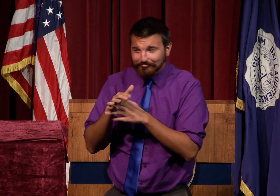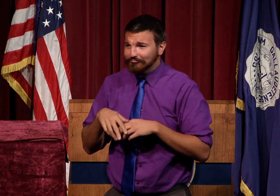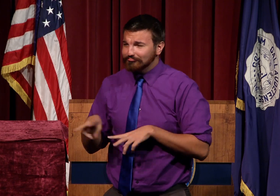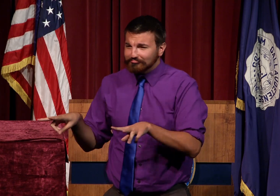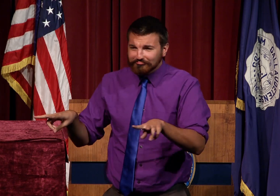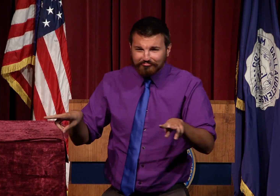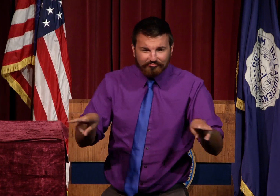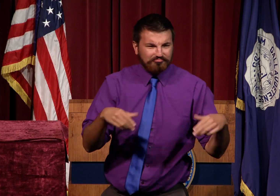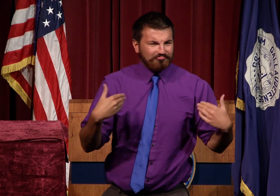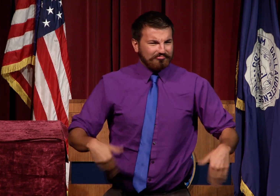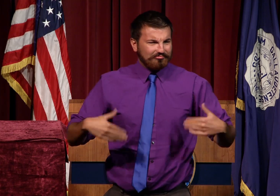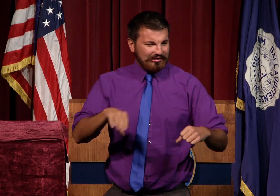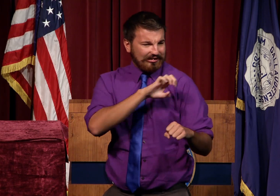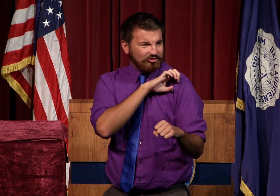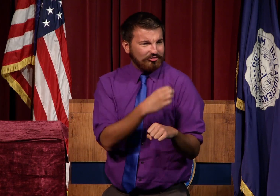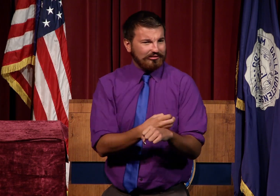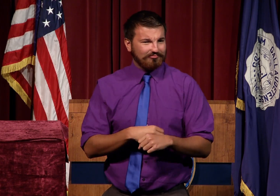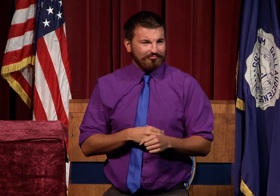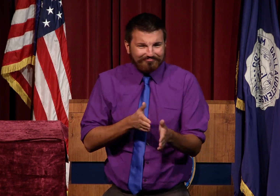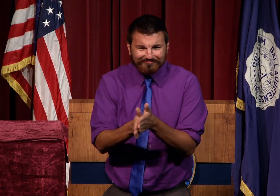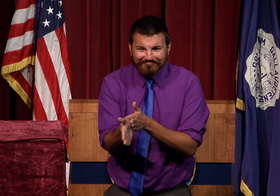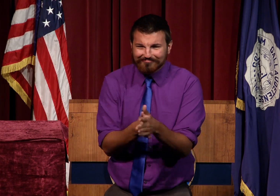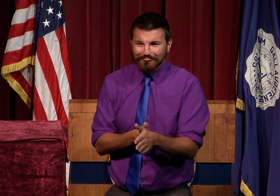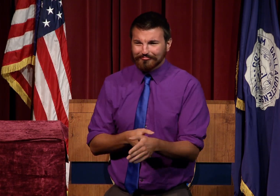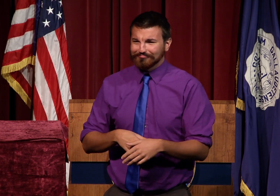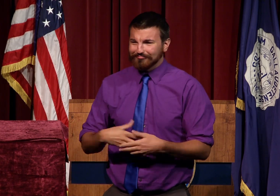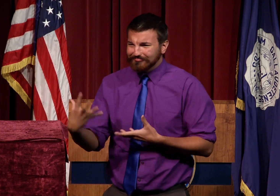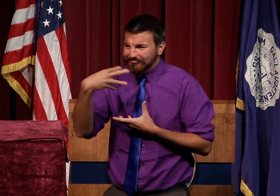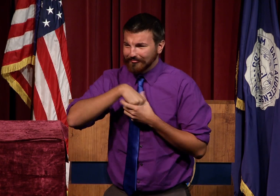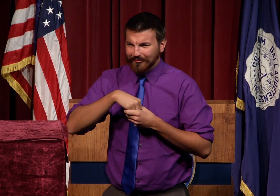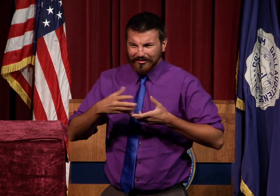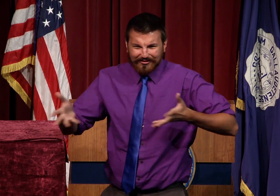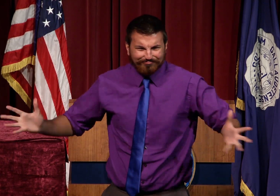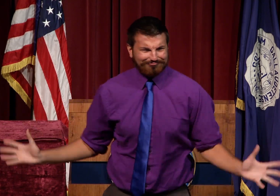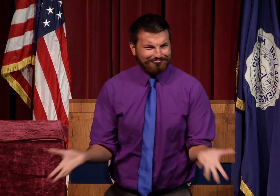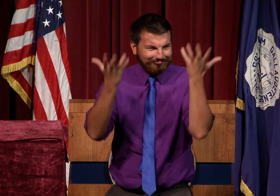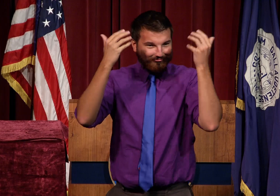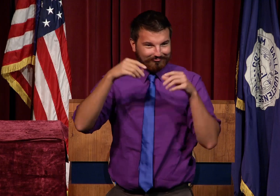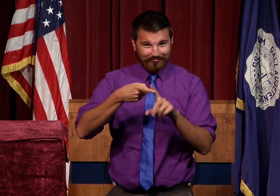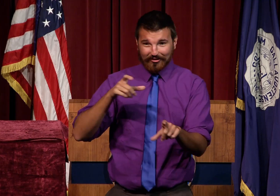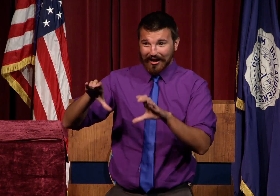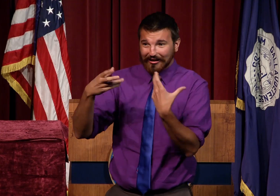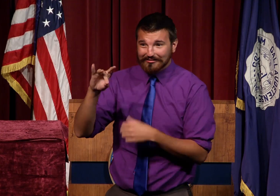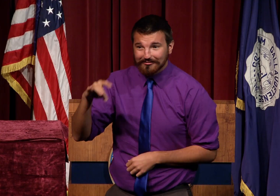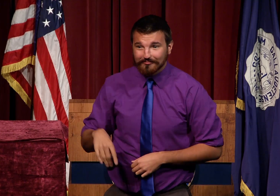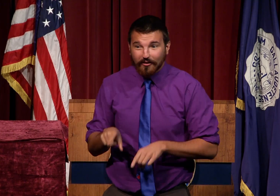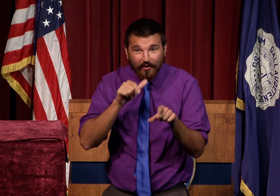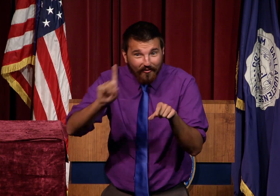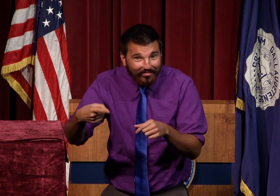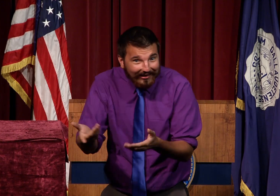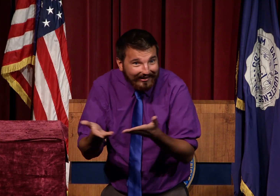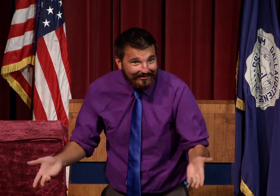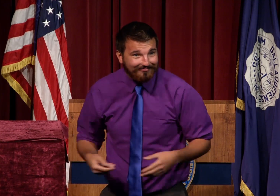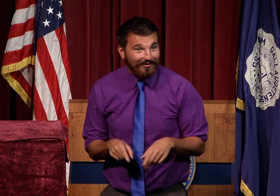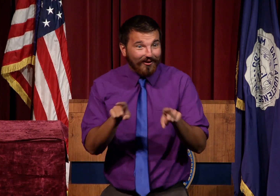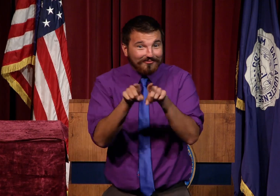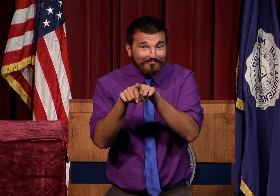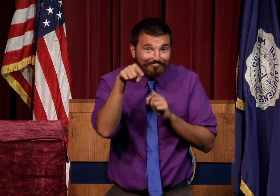to see all the new students coming through new student orientation, to really see the energy and enthusiasm and how everyone came together, supporting the class